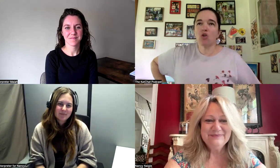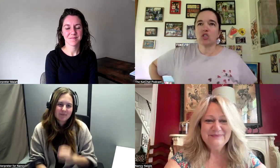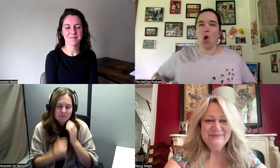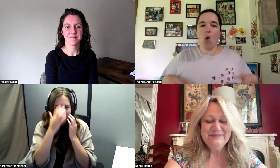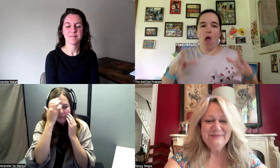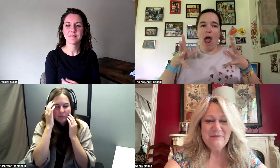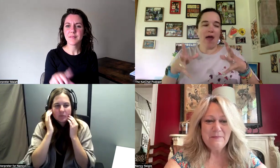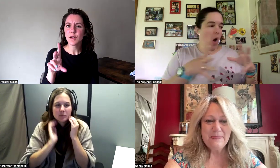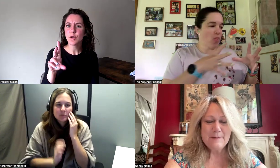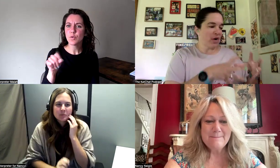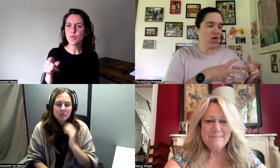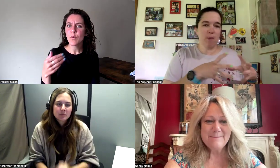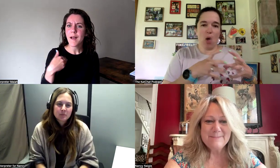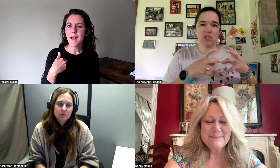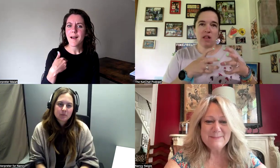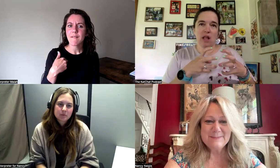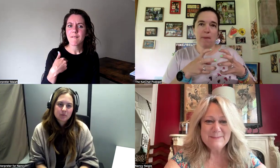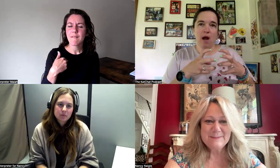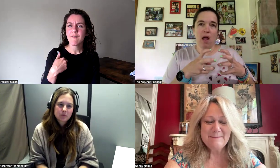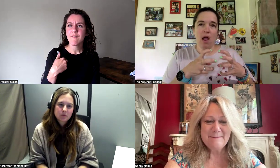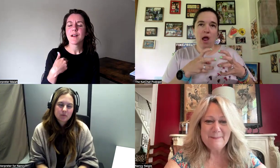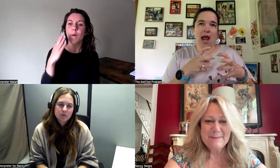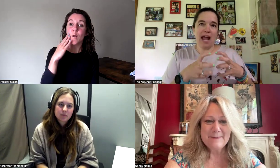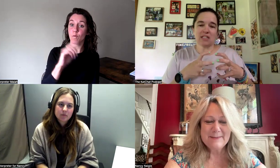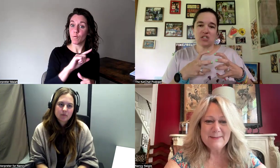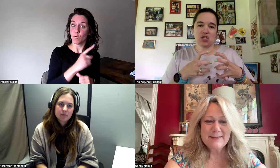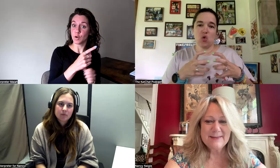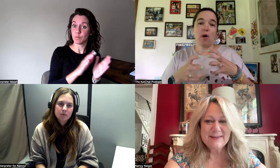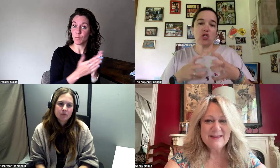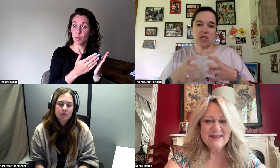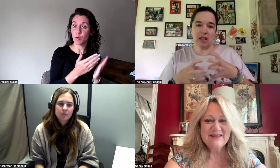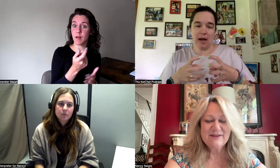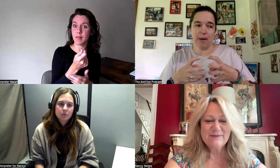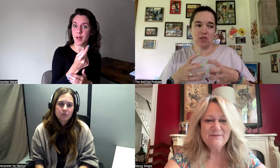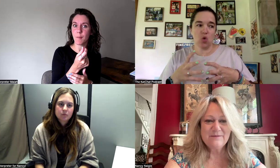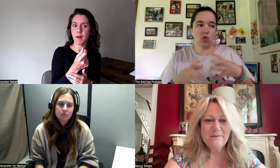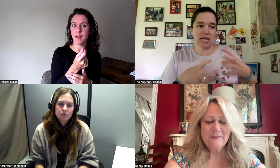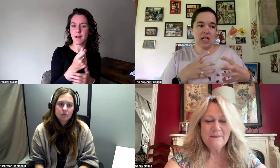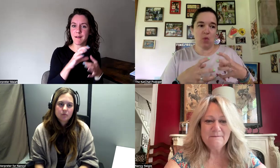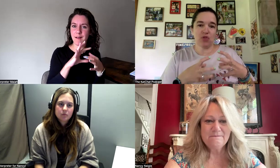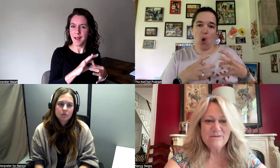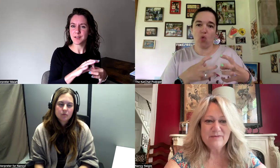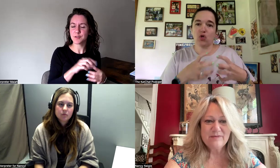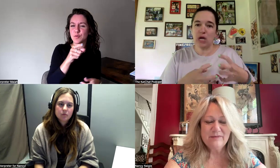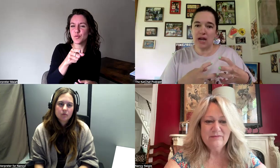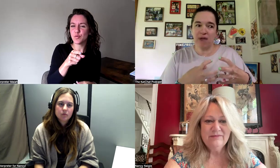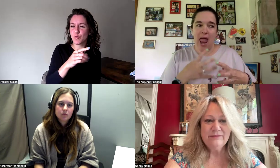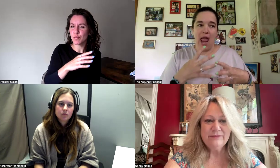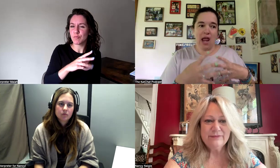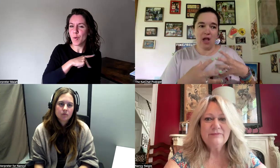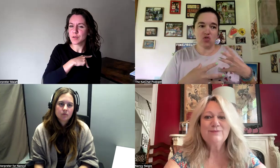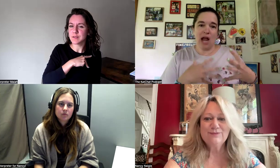any other, I know the boat book was a little bit connection to do personally because you were dealing with your own